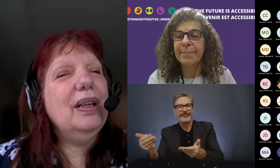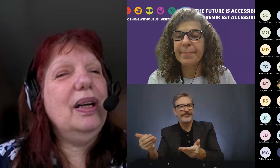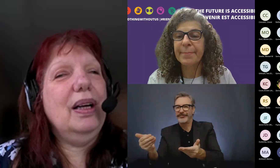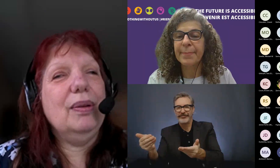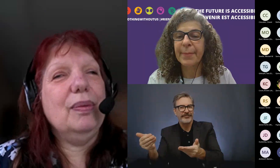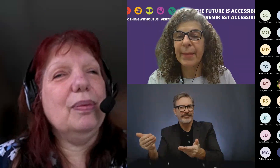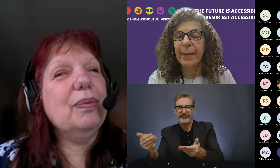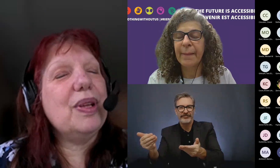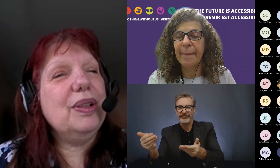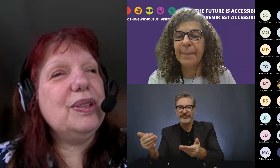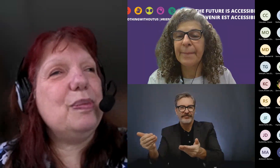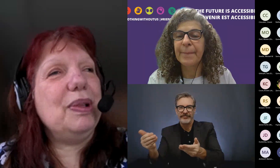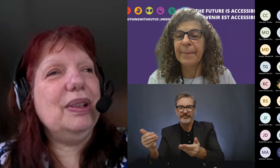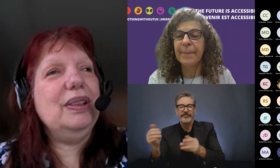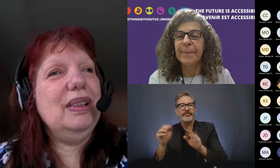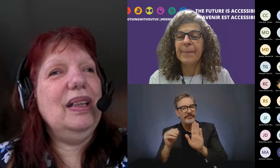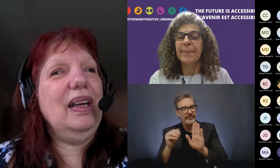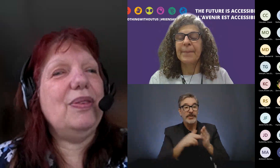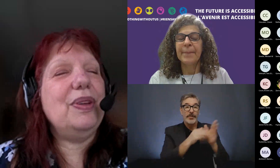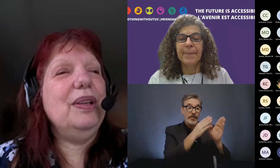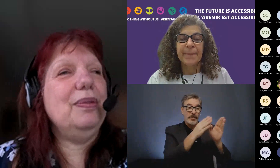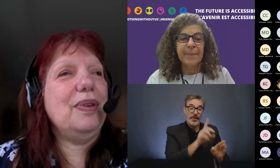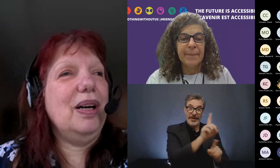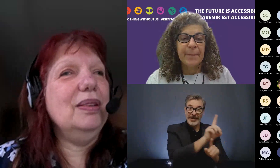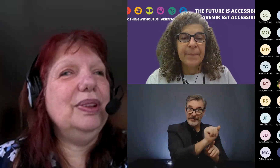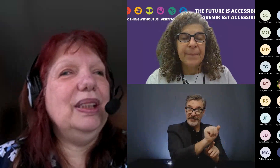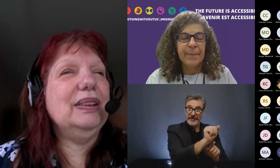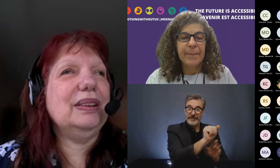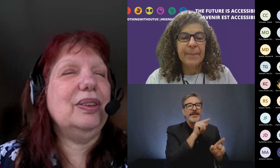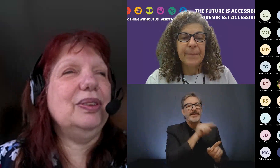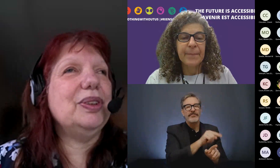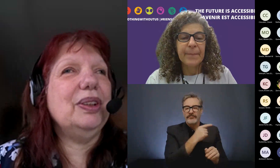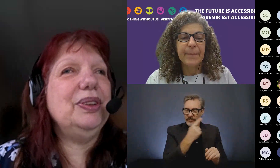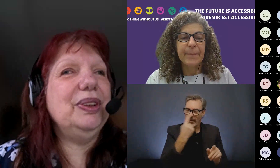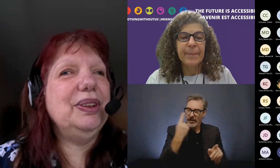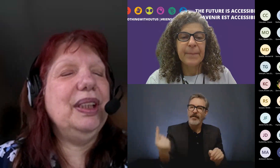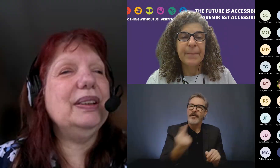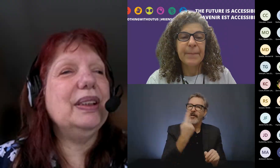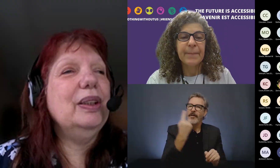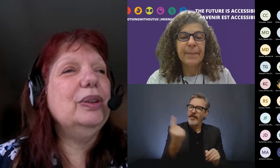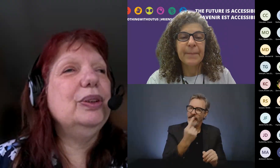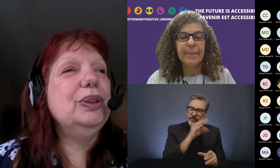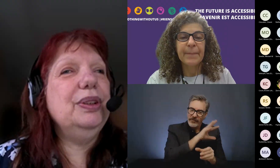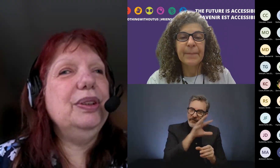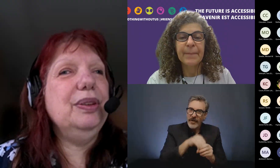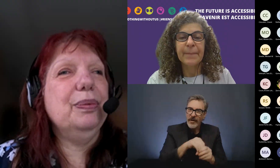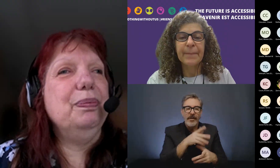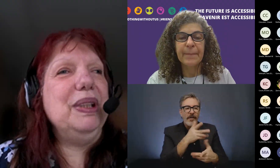person with a disability is involved, is consulted, is